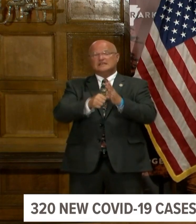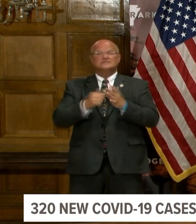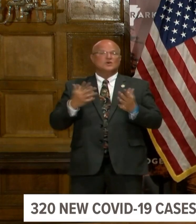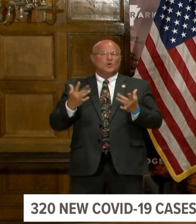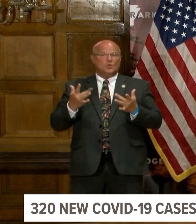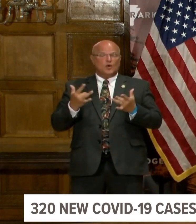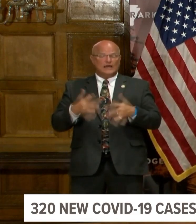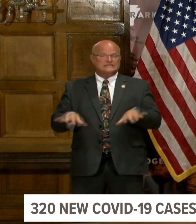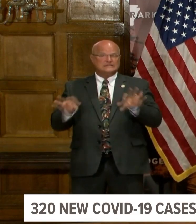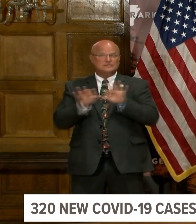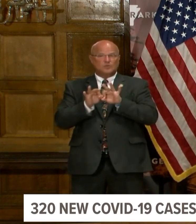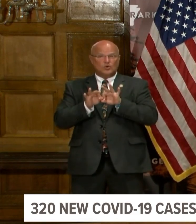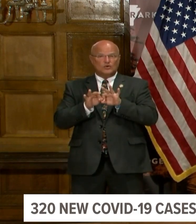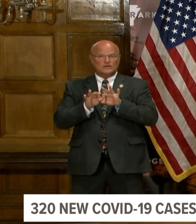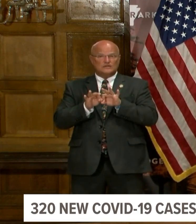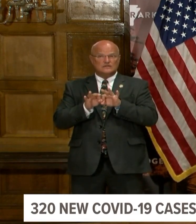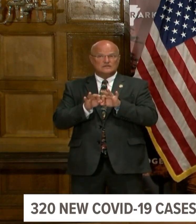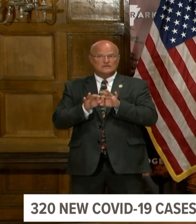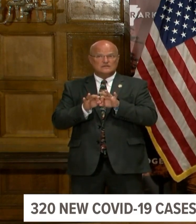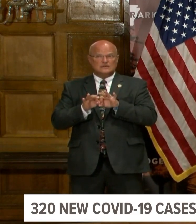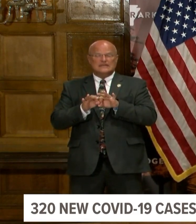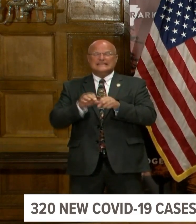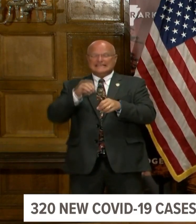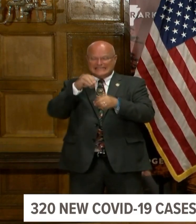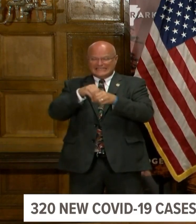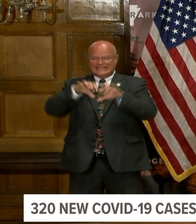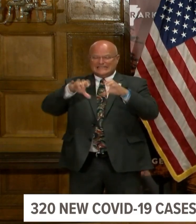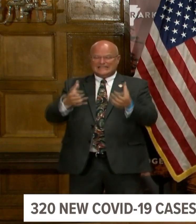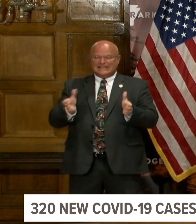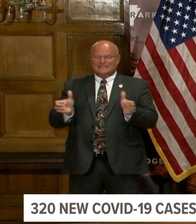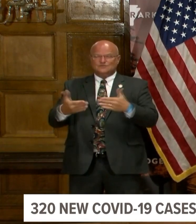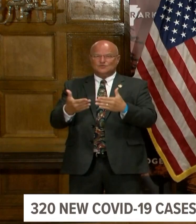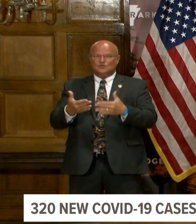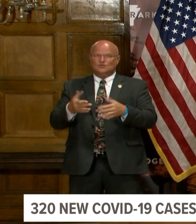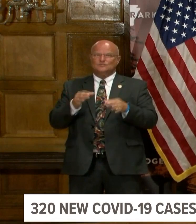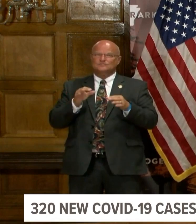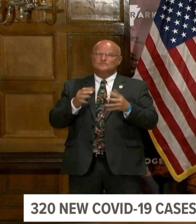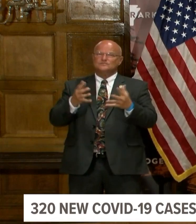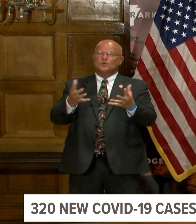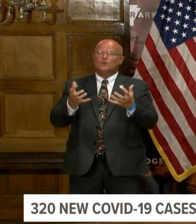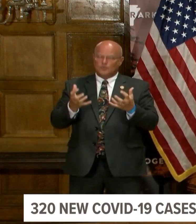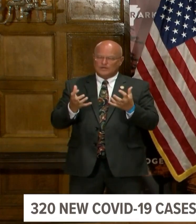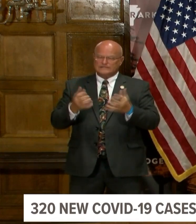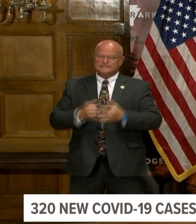it is so important. Nothing beats the in-classroom instruction that we're trying to accomplish.